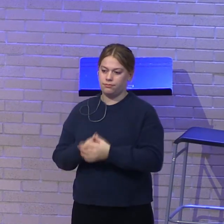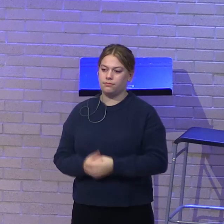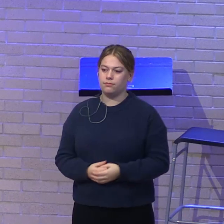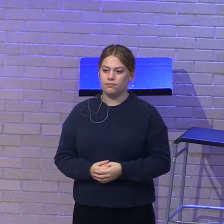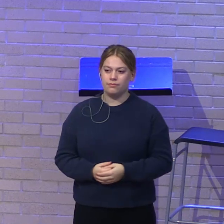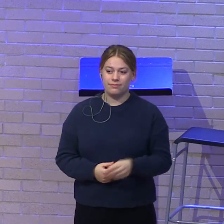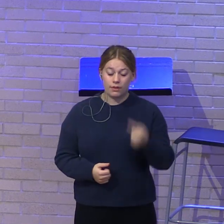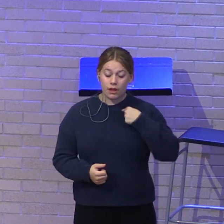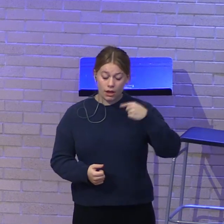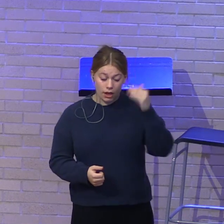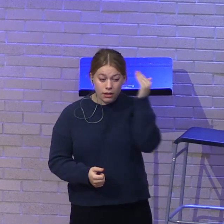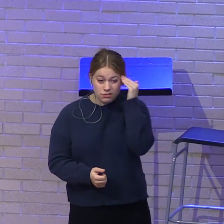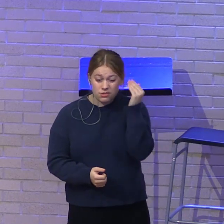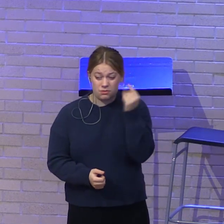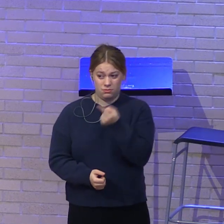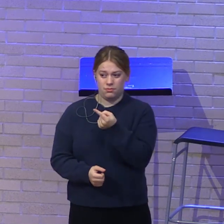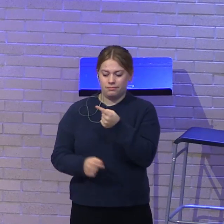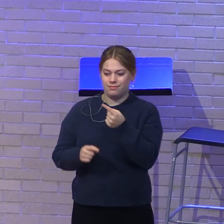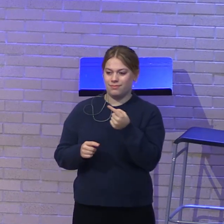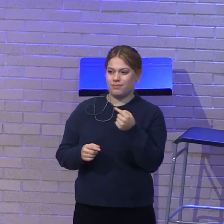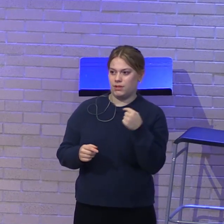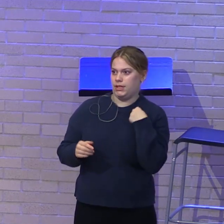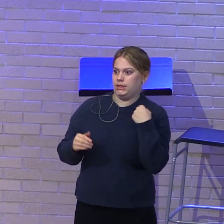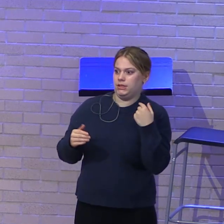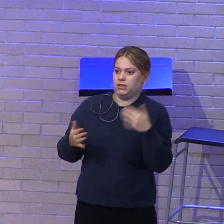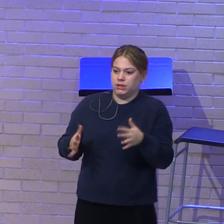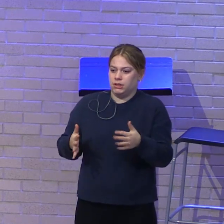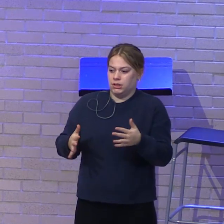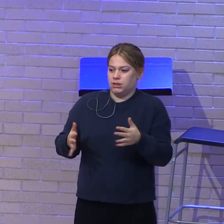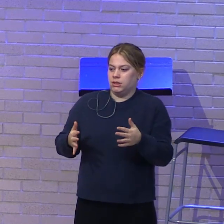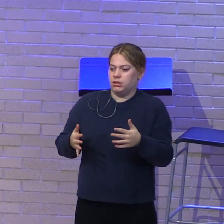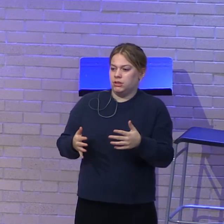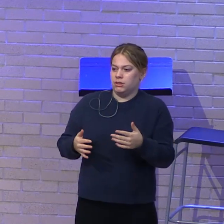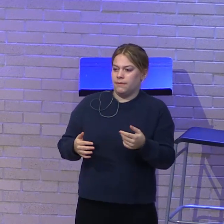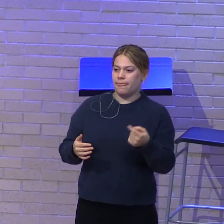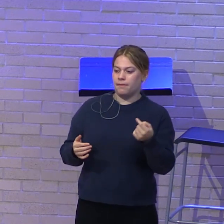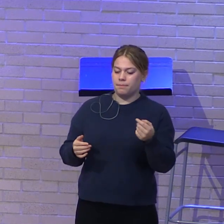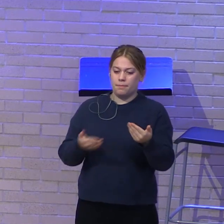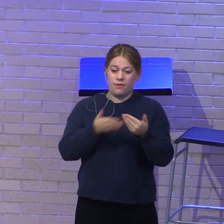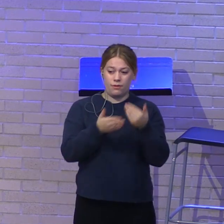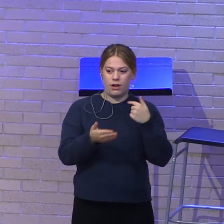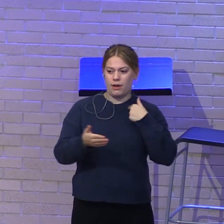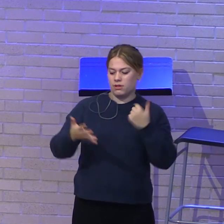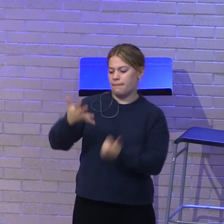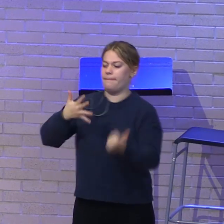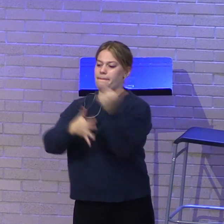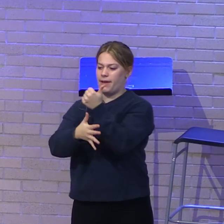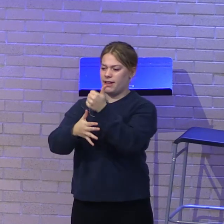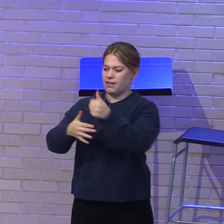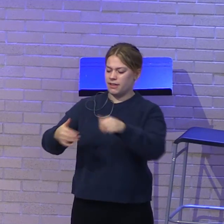still nervous, just knowing the fact that I had been excelling in her class and doing the best I could,